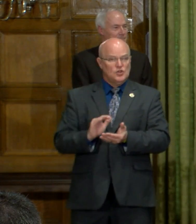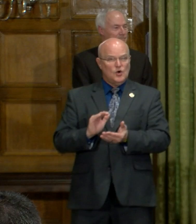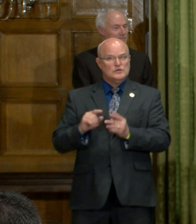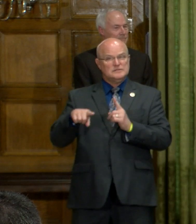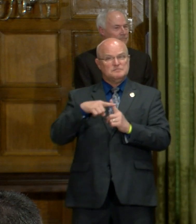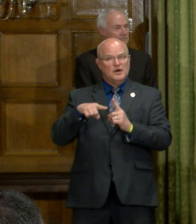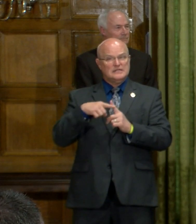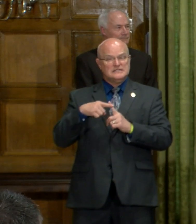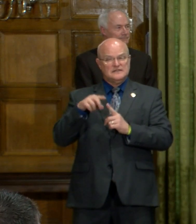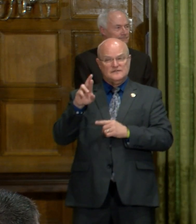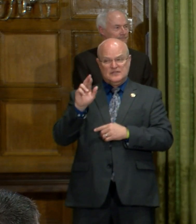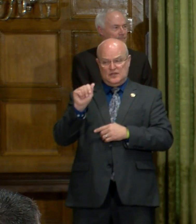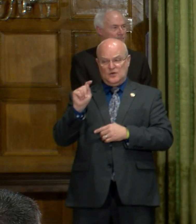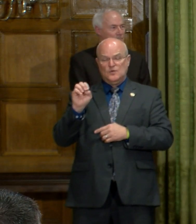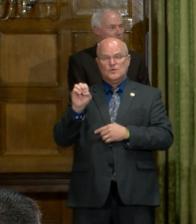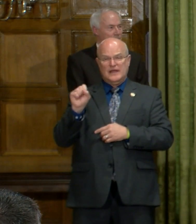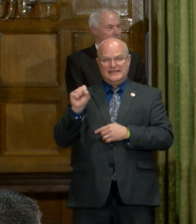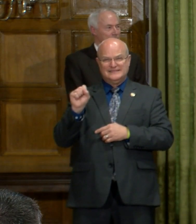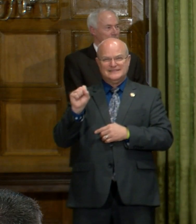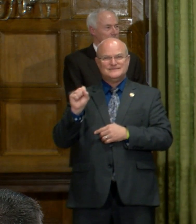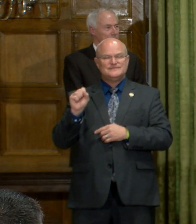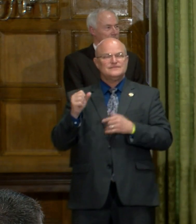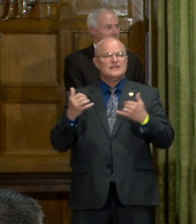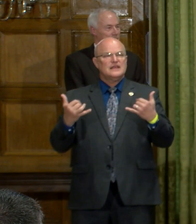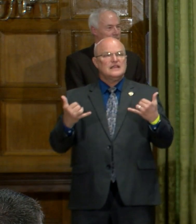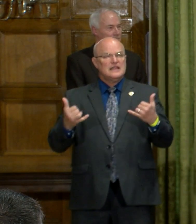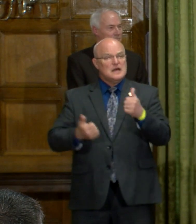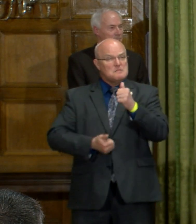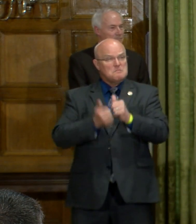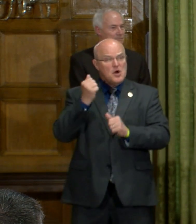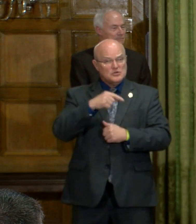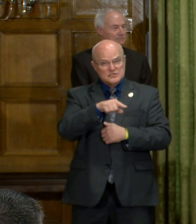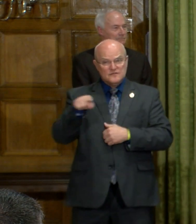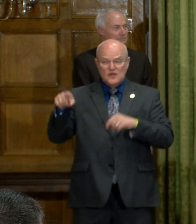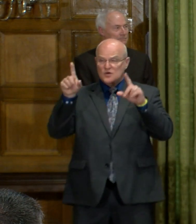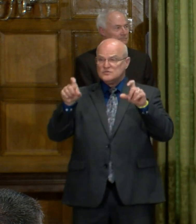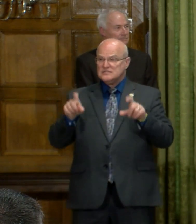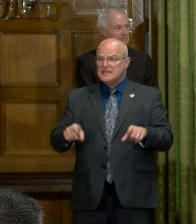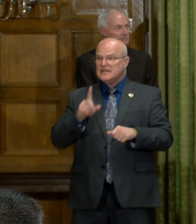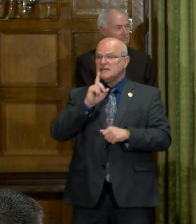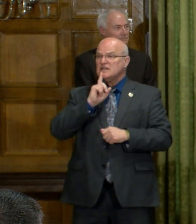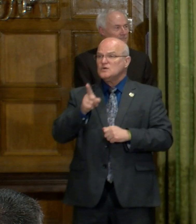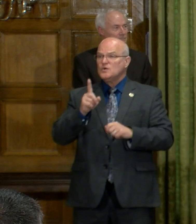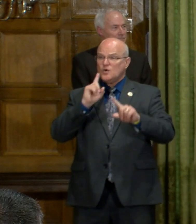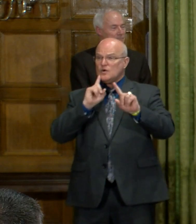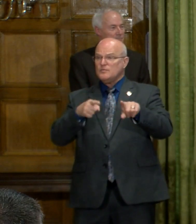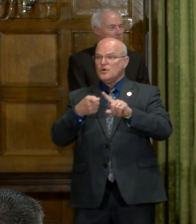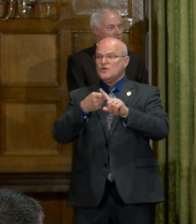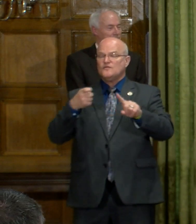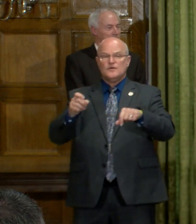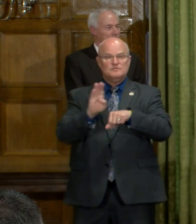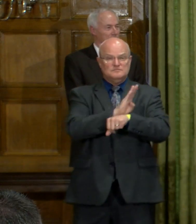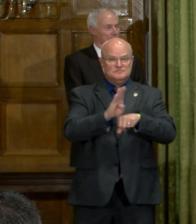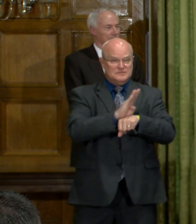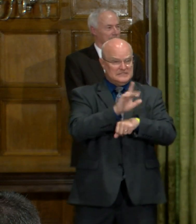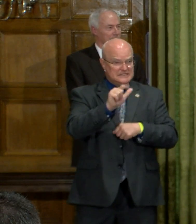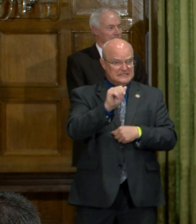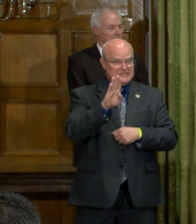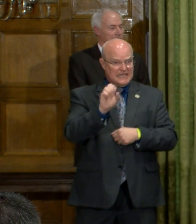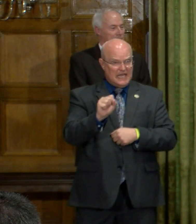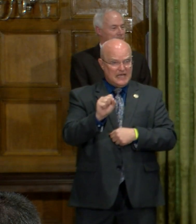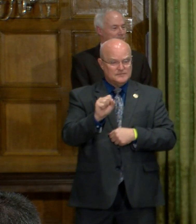least, positivity rates. Now, the most of those tests were reported from commercial labs,